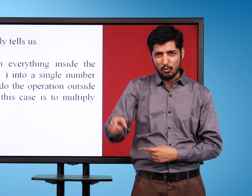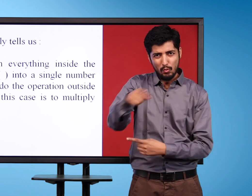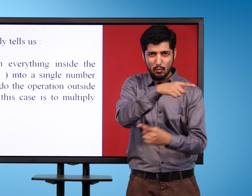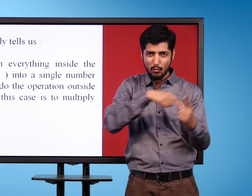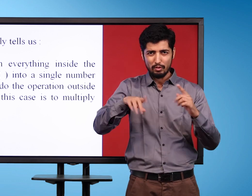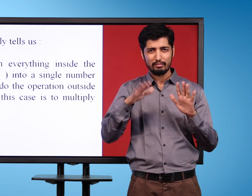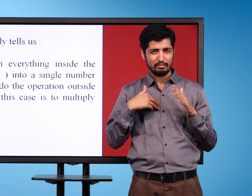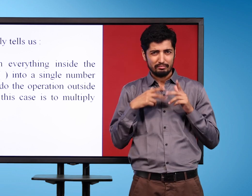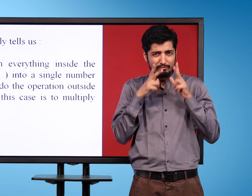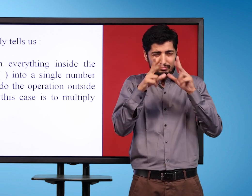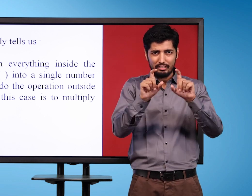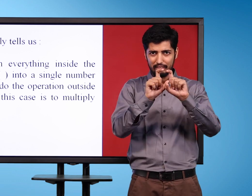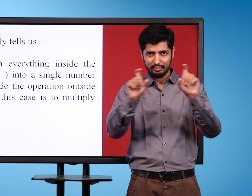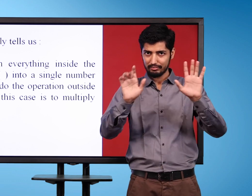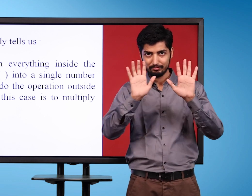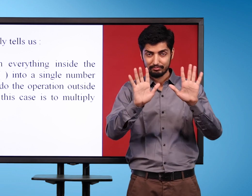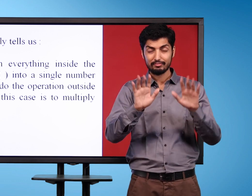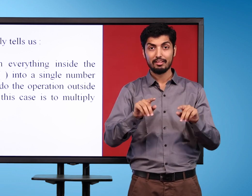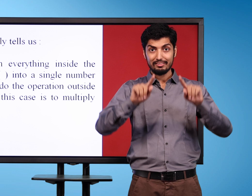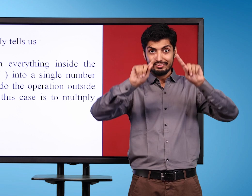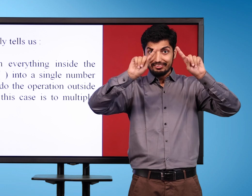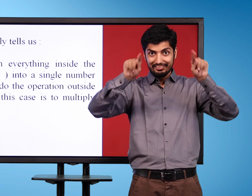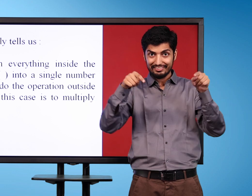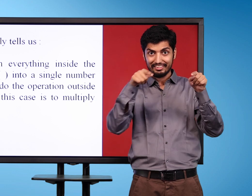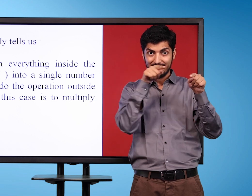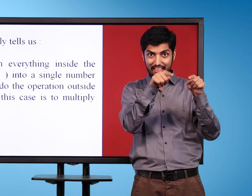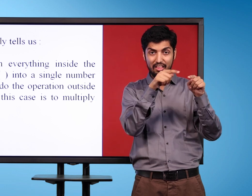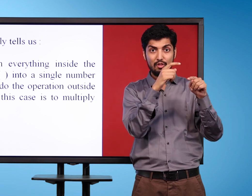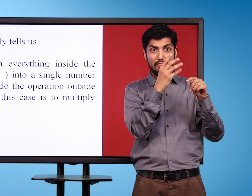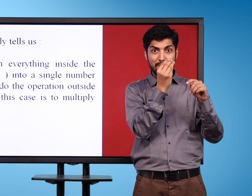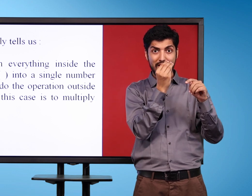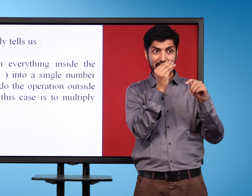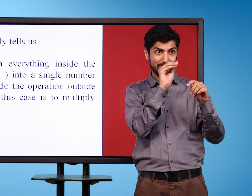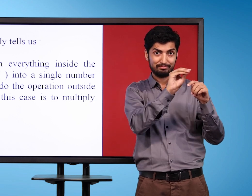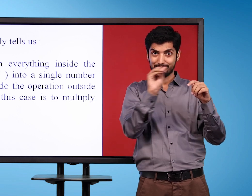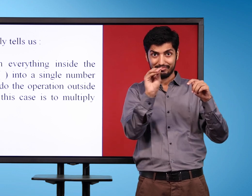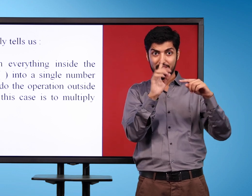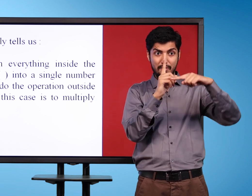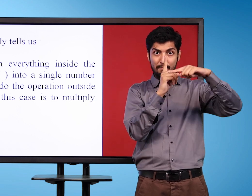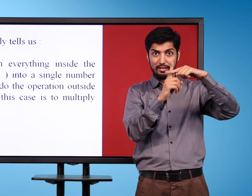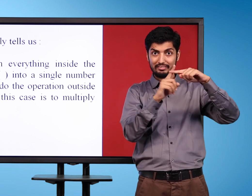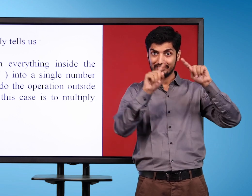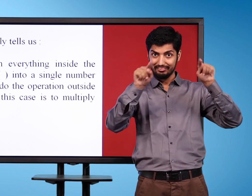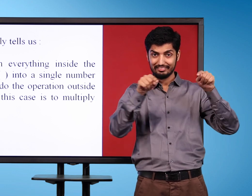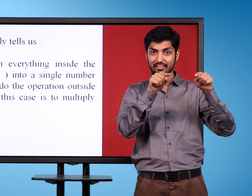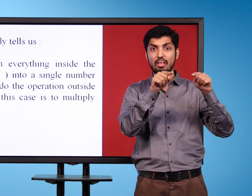This clearly tells us, first, turn everything inside the brackets into a single